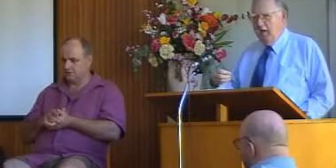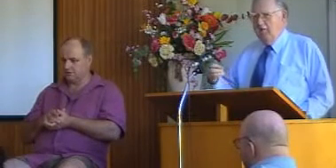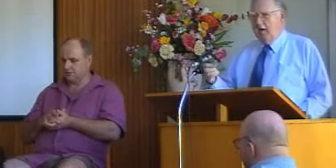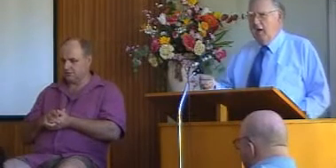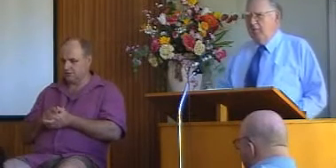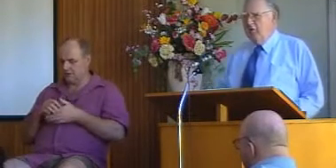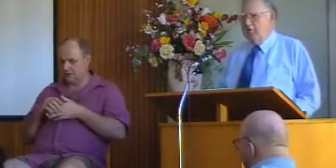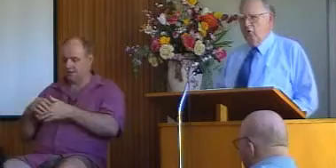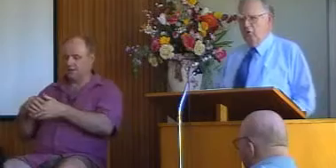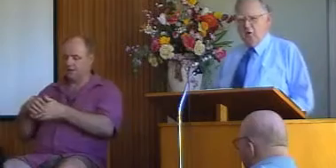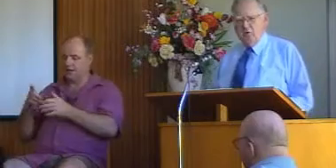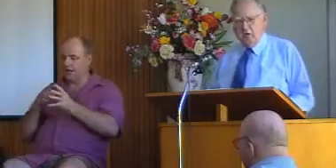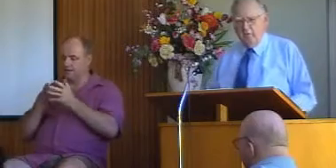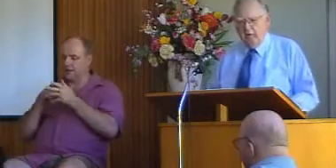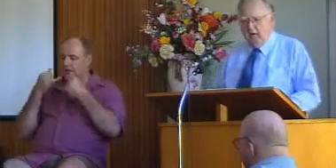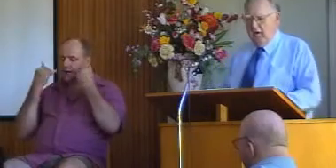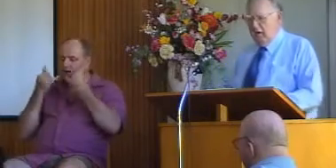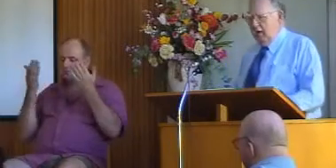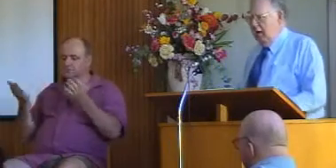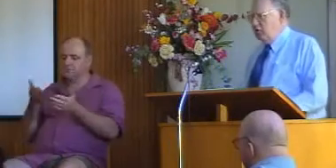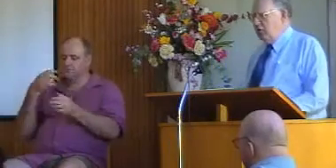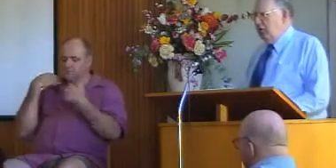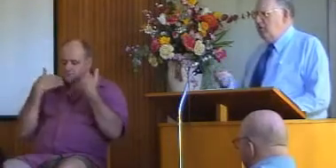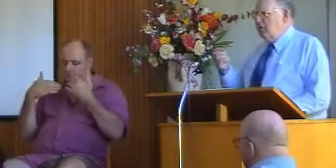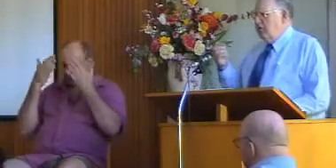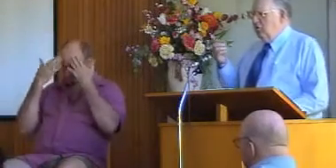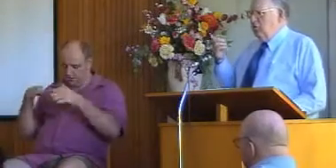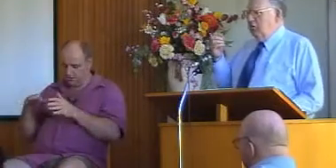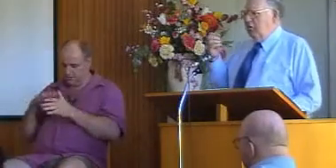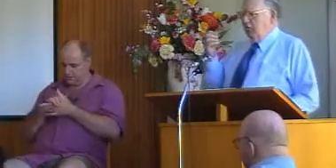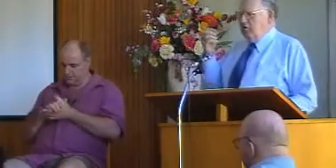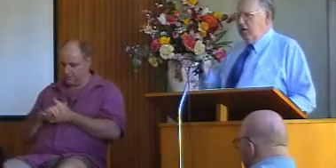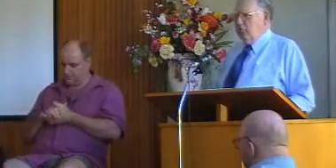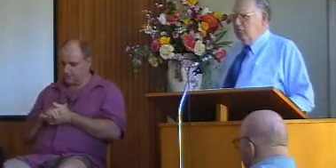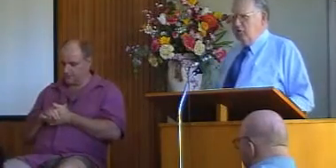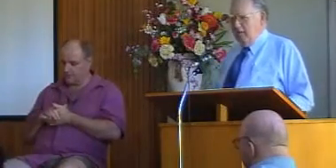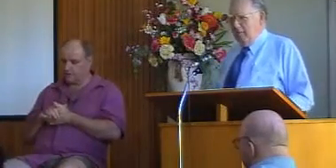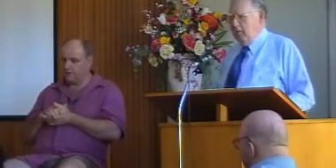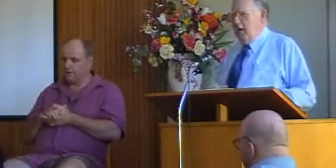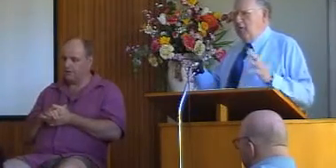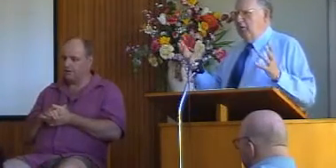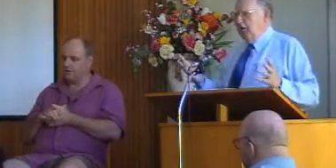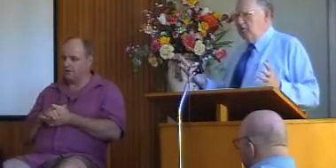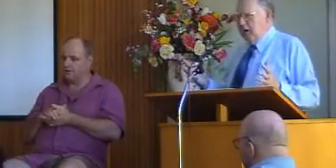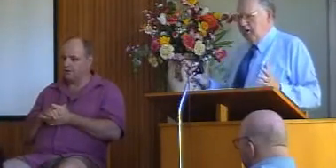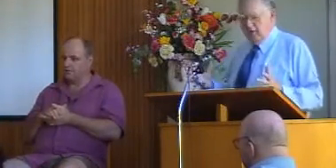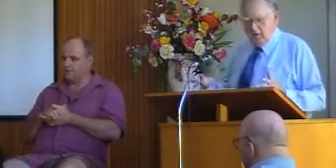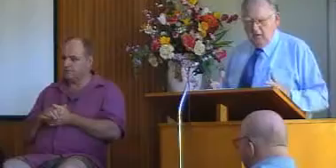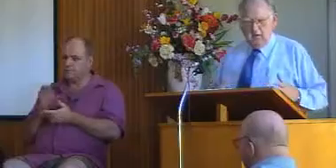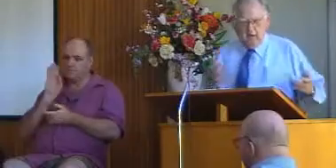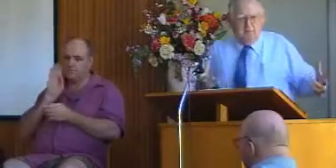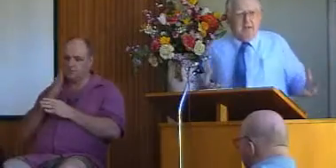He was led as a lamb to the slaughter and a sheep without his shearers, before his shearers was done. He opened not his